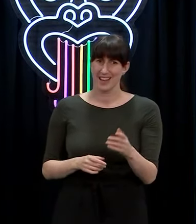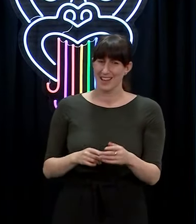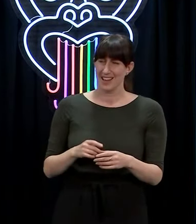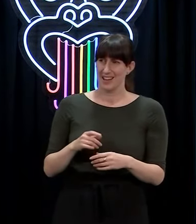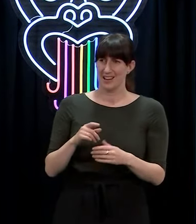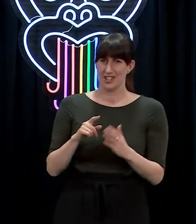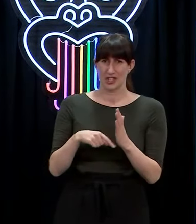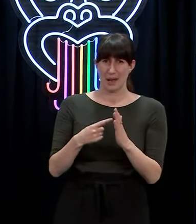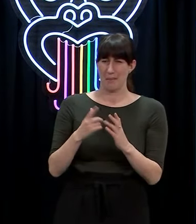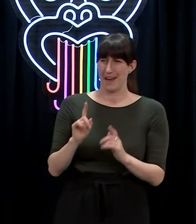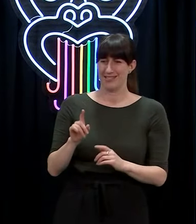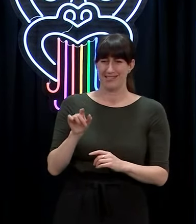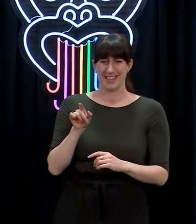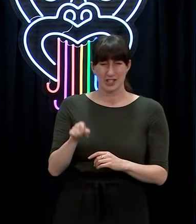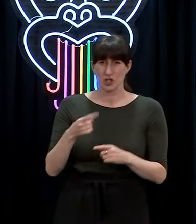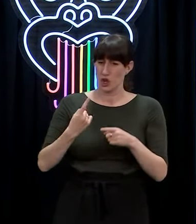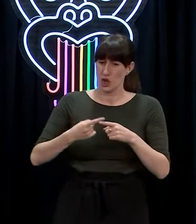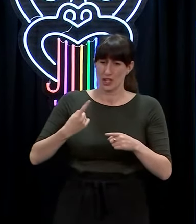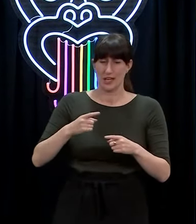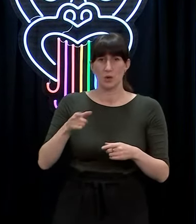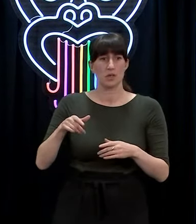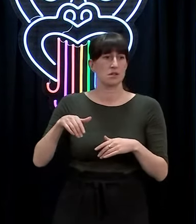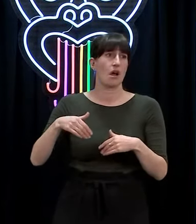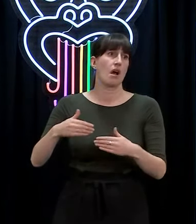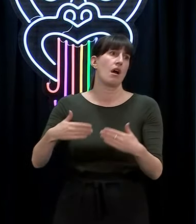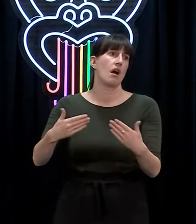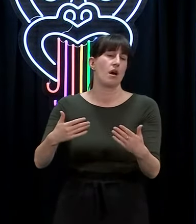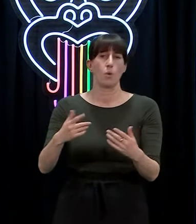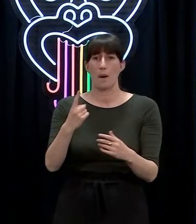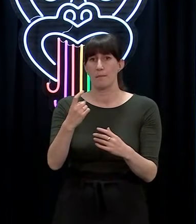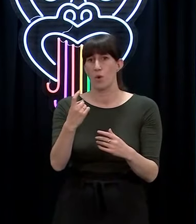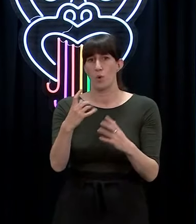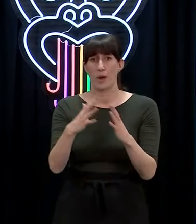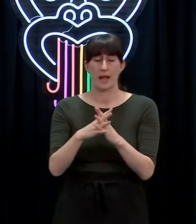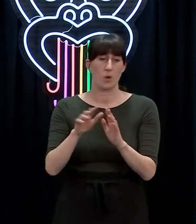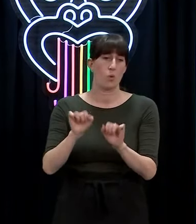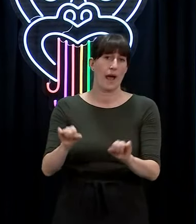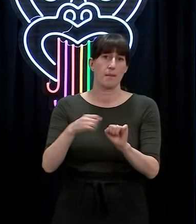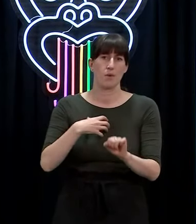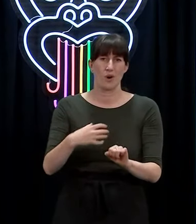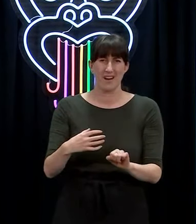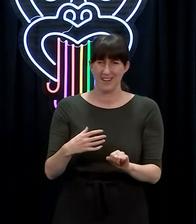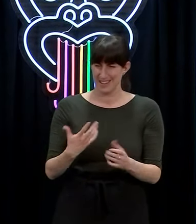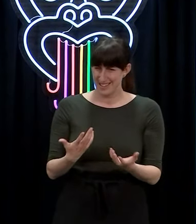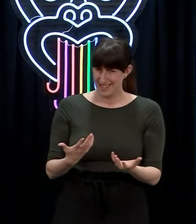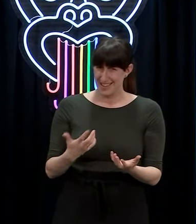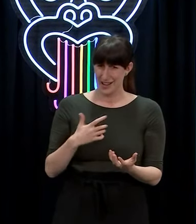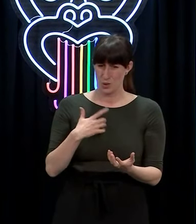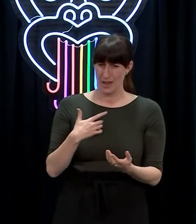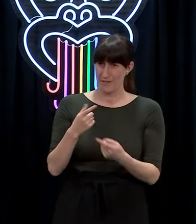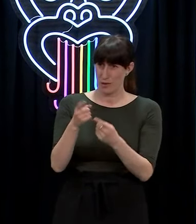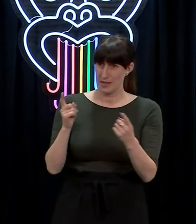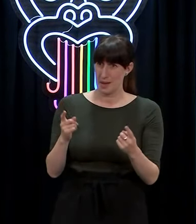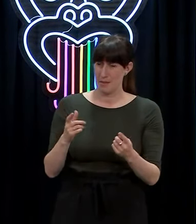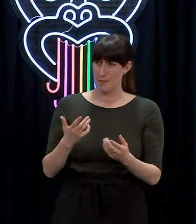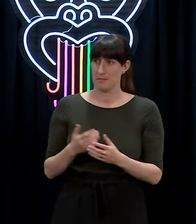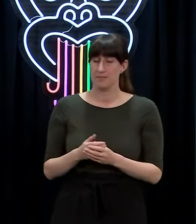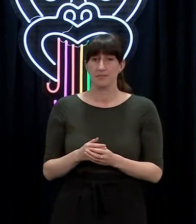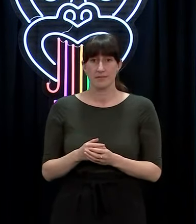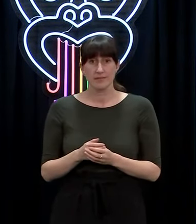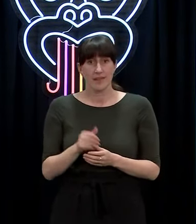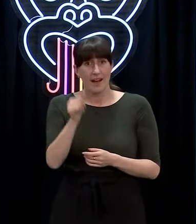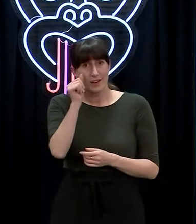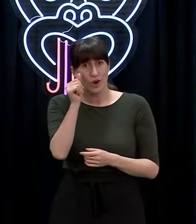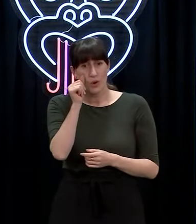and you're just pushing it off another week. Look, I acknowledge that COVID-19 has caused huge disruption to a lot of people. We've currently